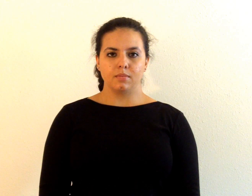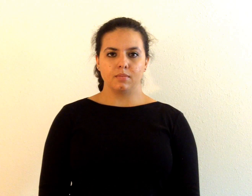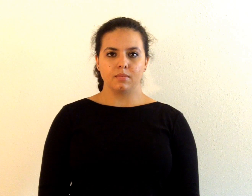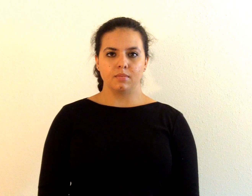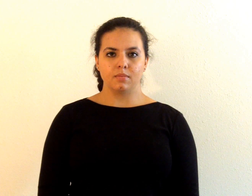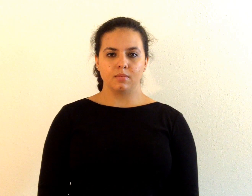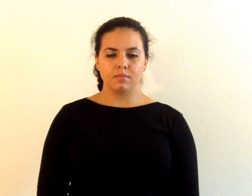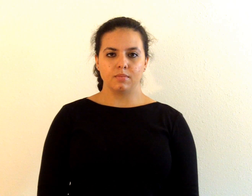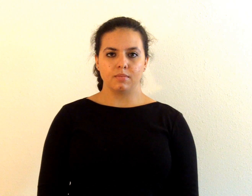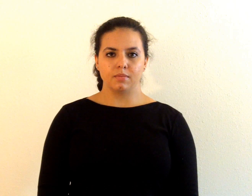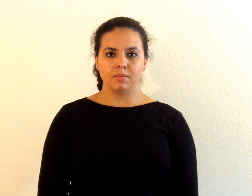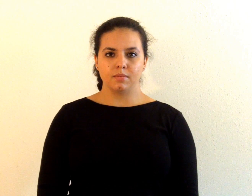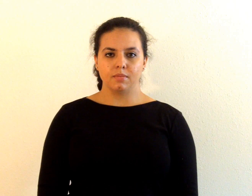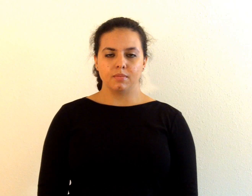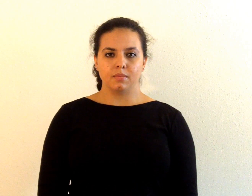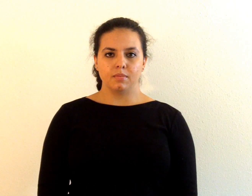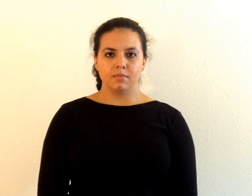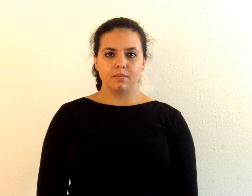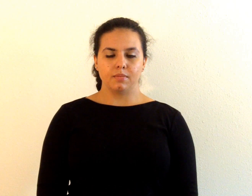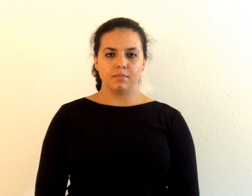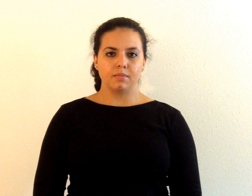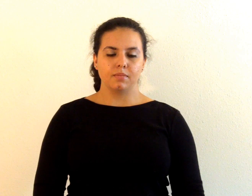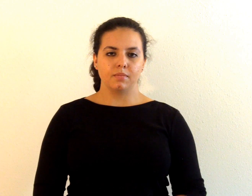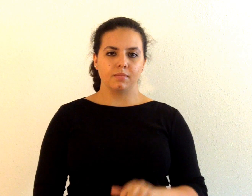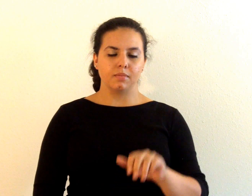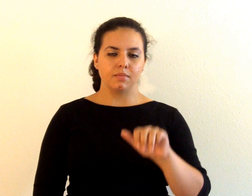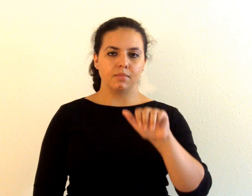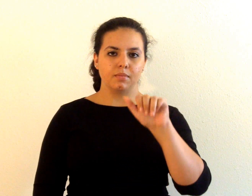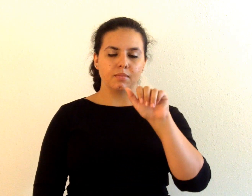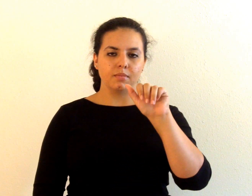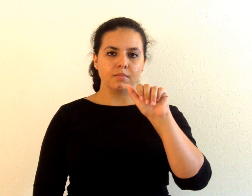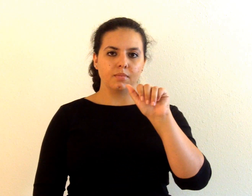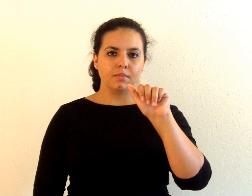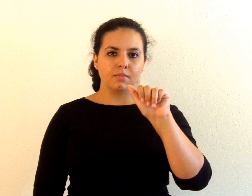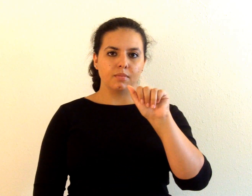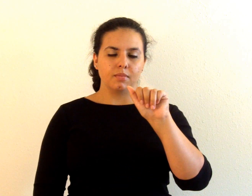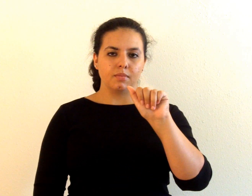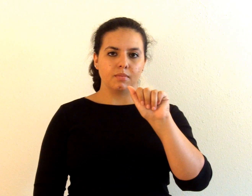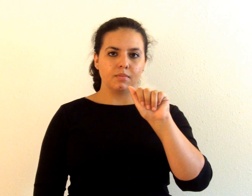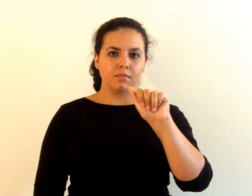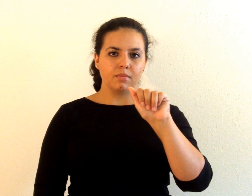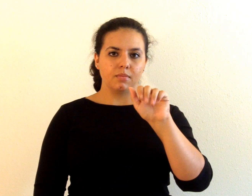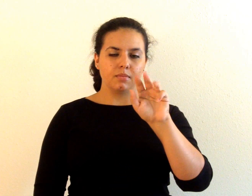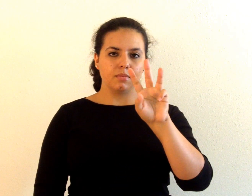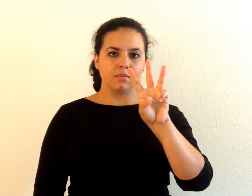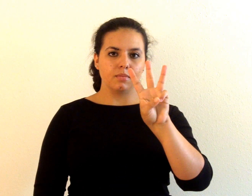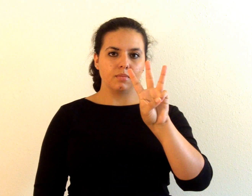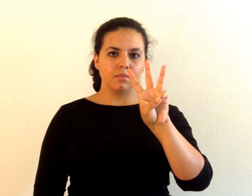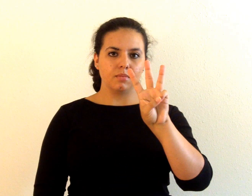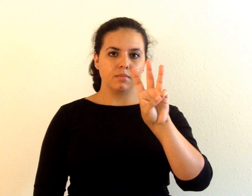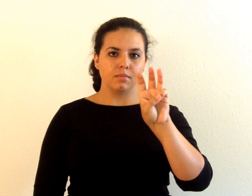spell awesome slowly. Watch what happens after the A, now the W, and now watch her